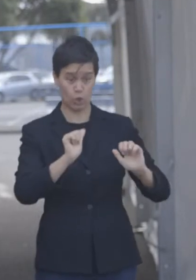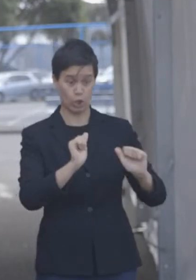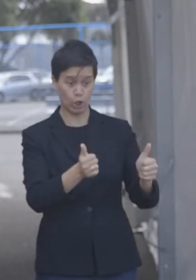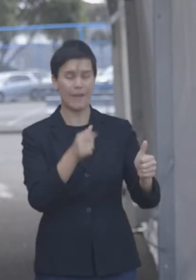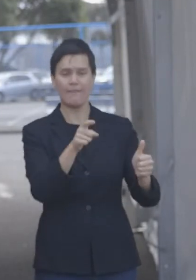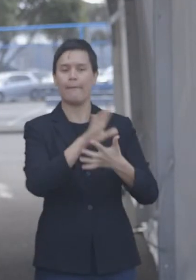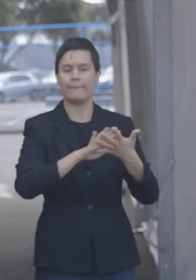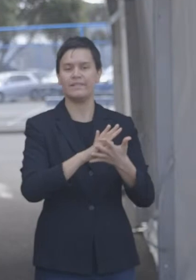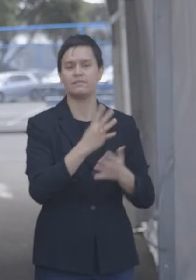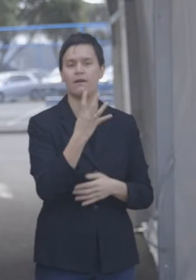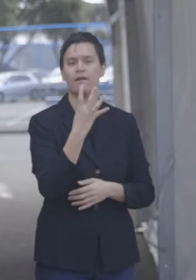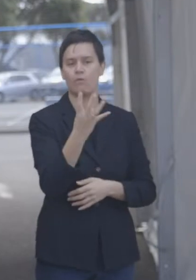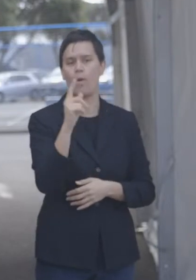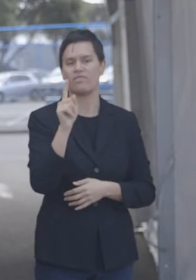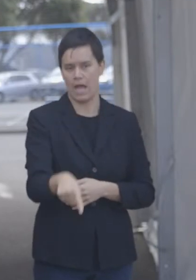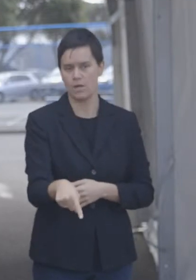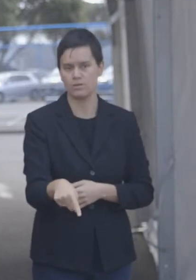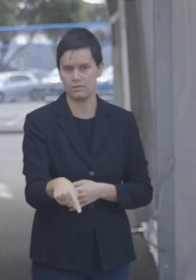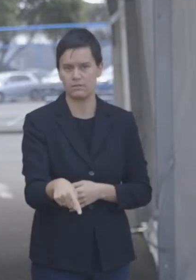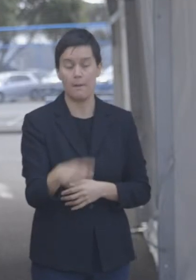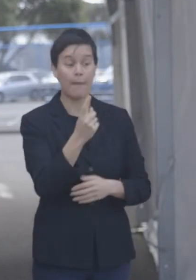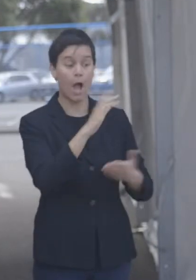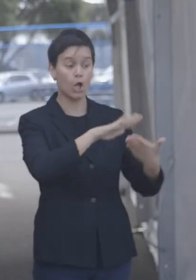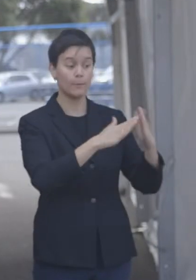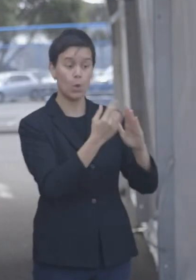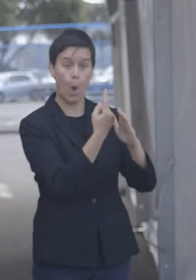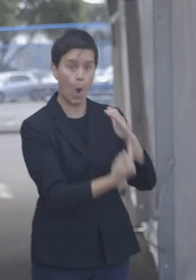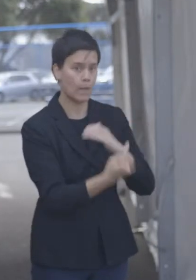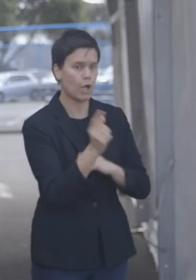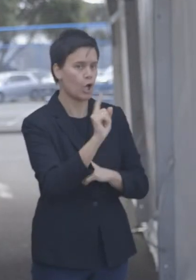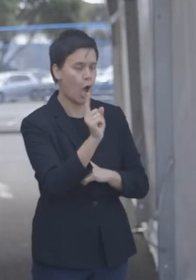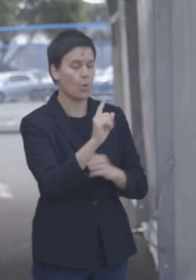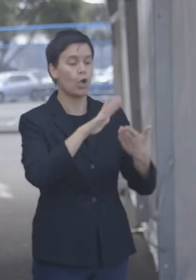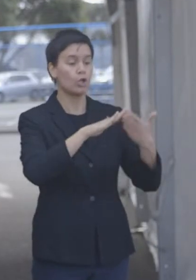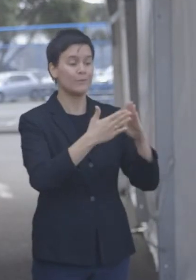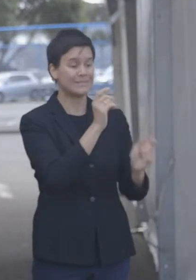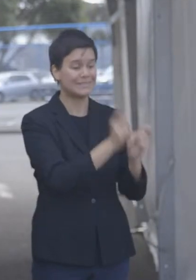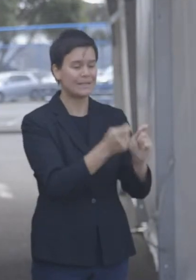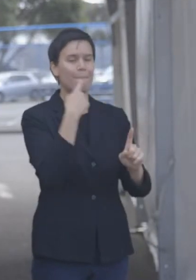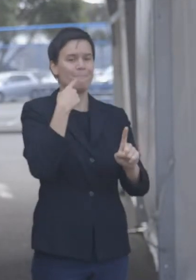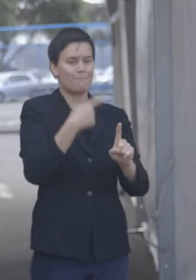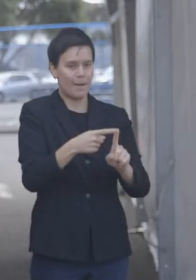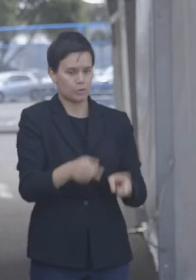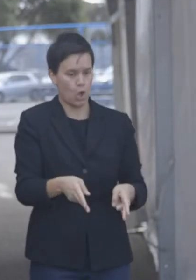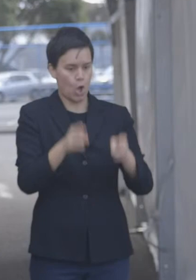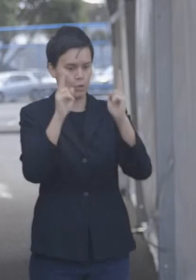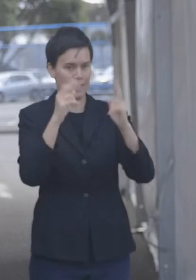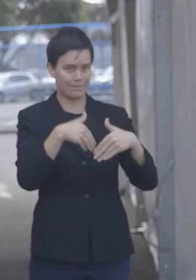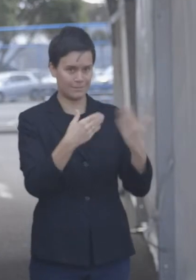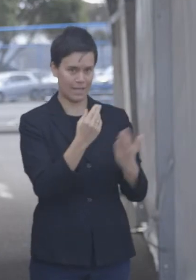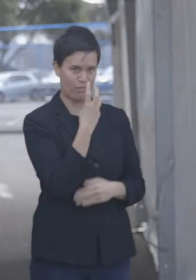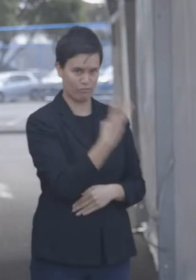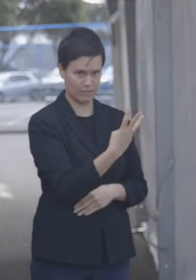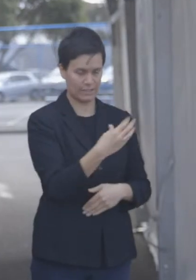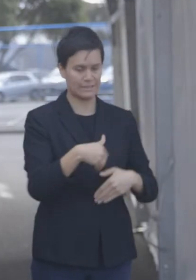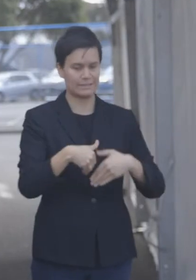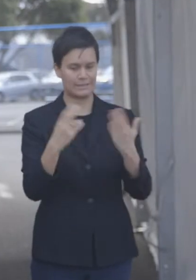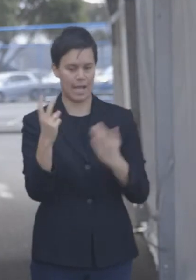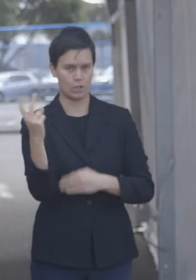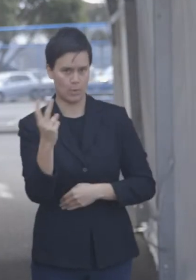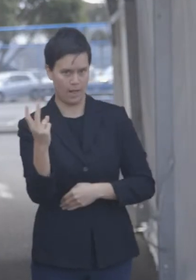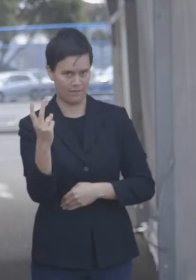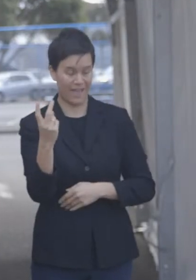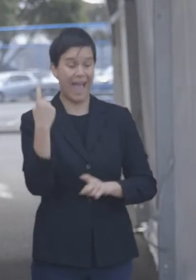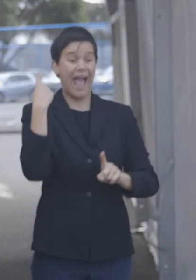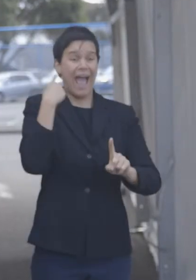were doing our day 3 and day 12 testing in managed isolation and quarantine, as well as our testing of our managed isolation quarantine